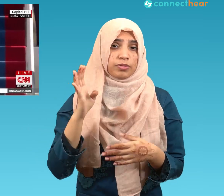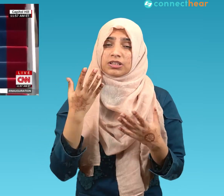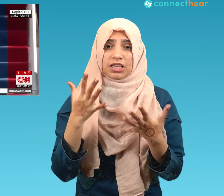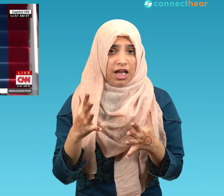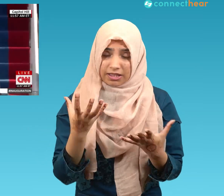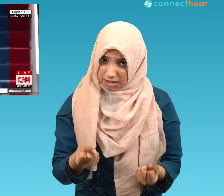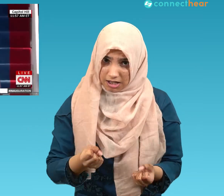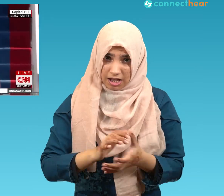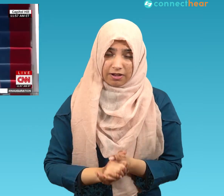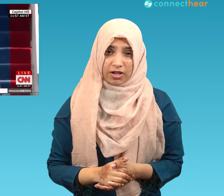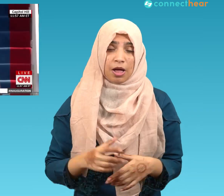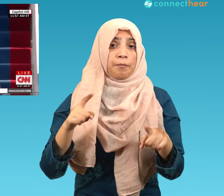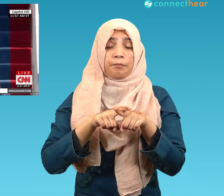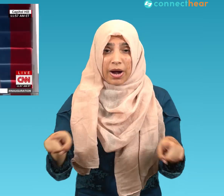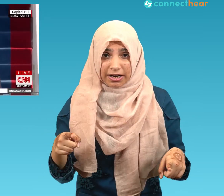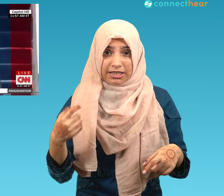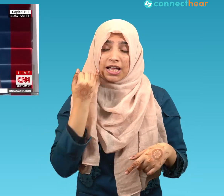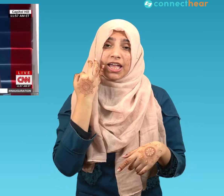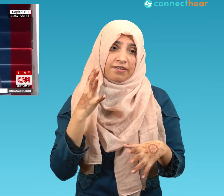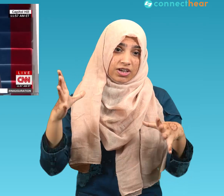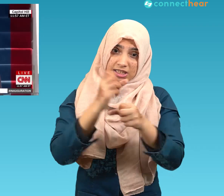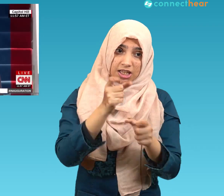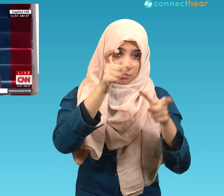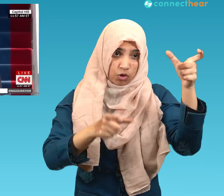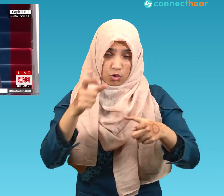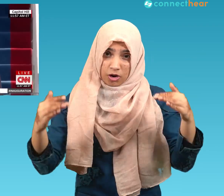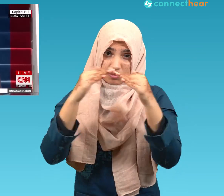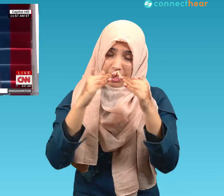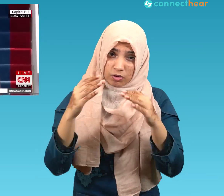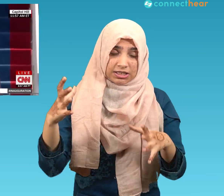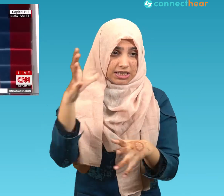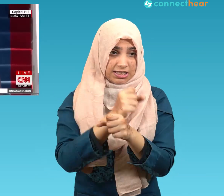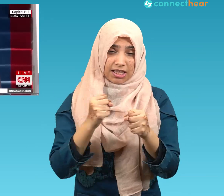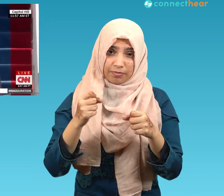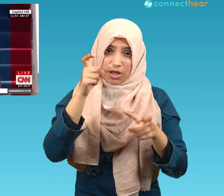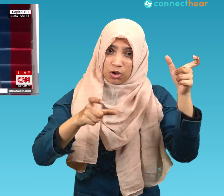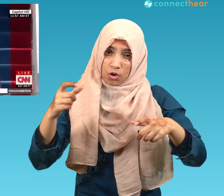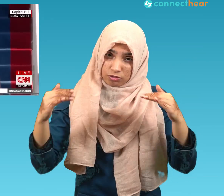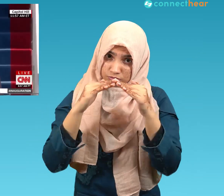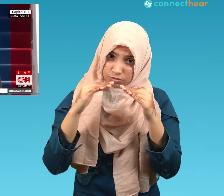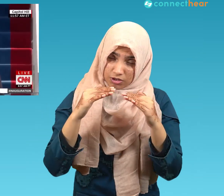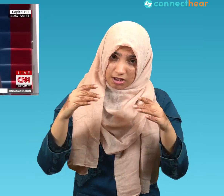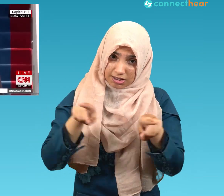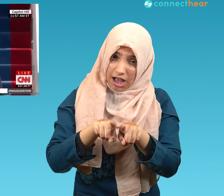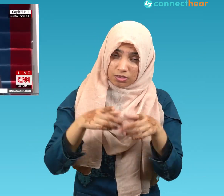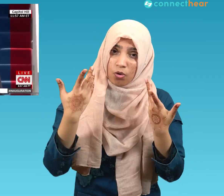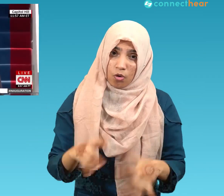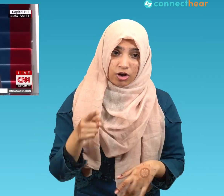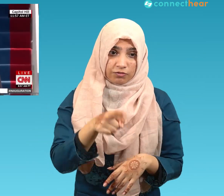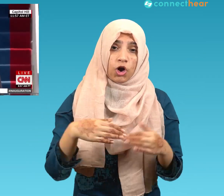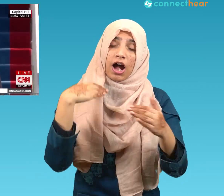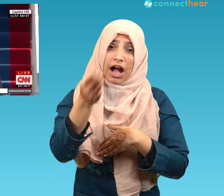unity, we can do great things, important things. We can right wrongs. We can put people to work in